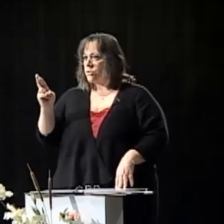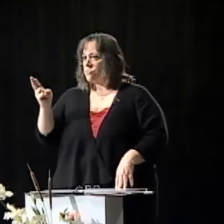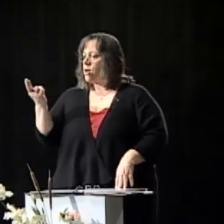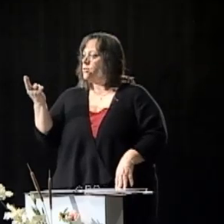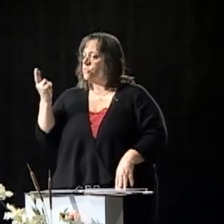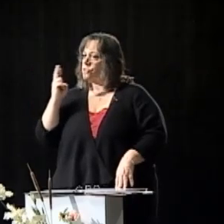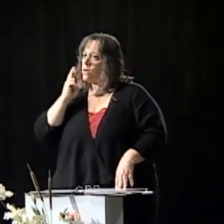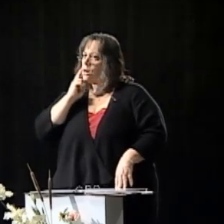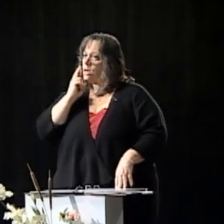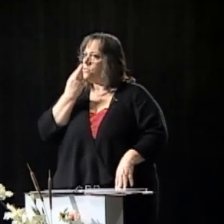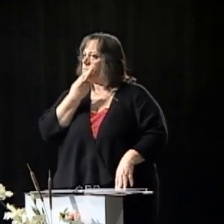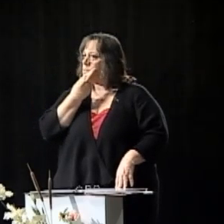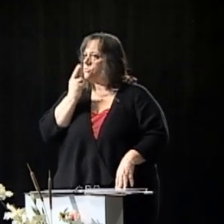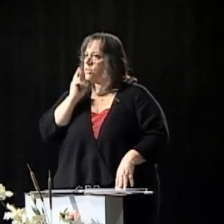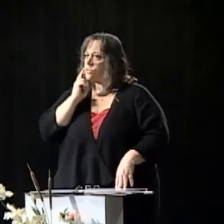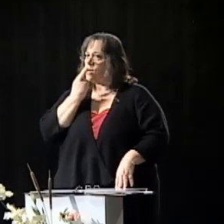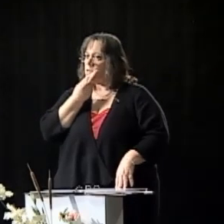Restaurant is your R, restaurant.